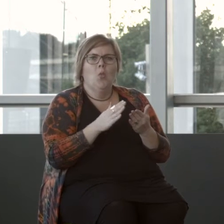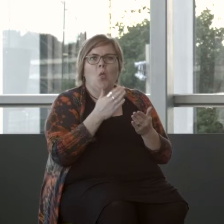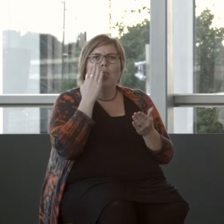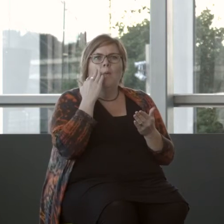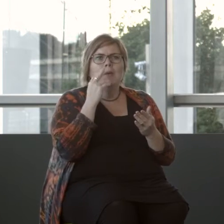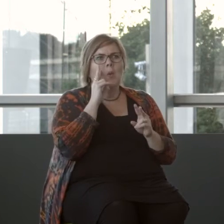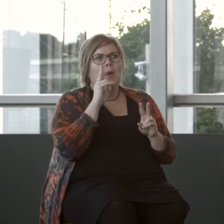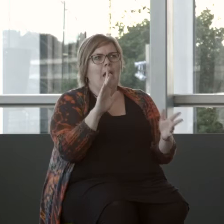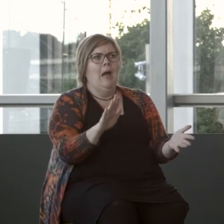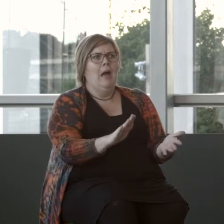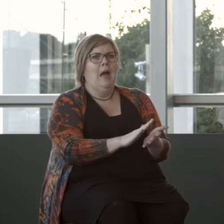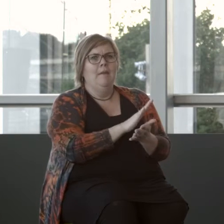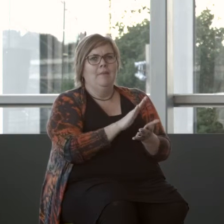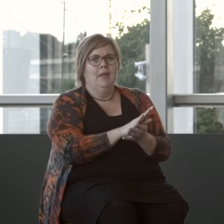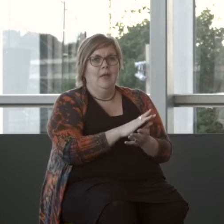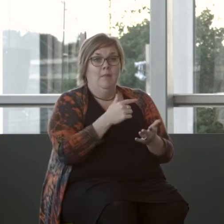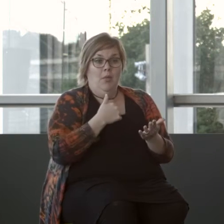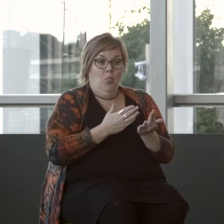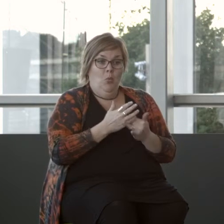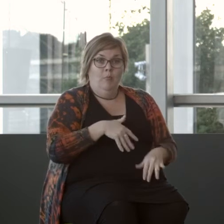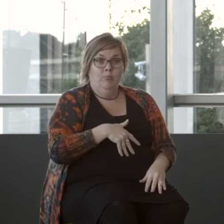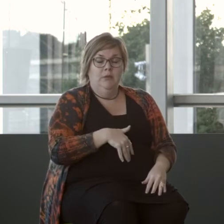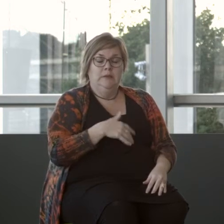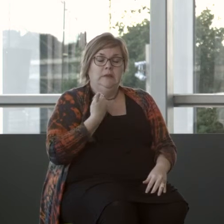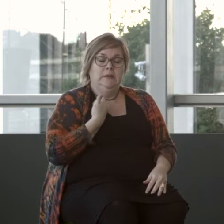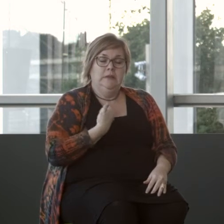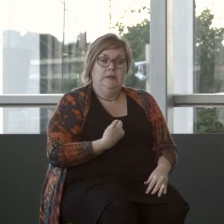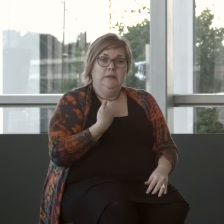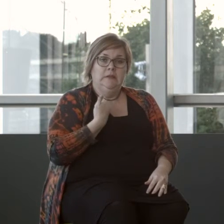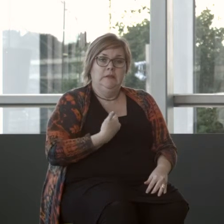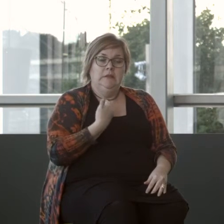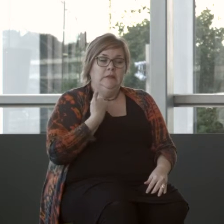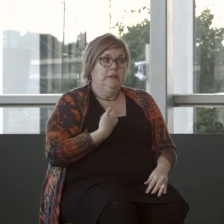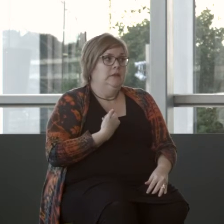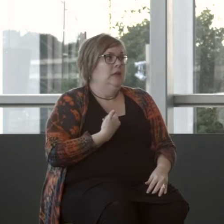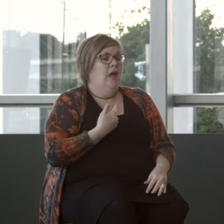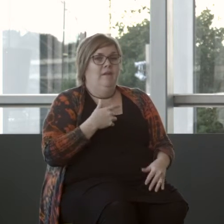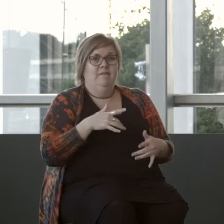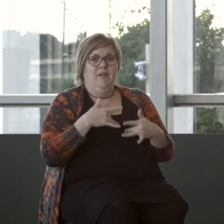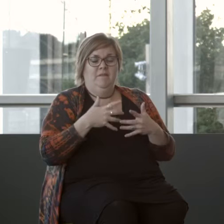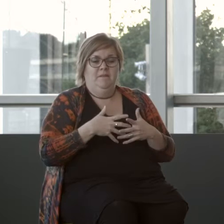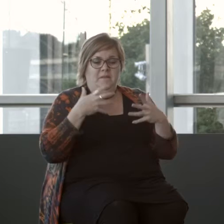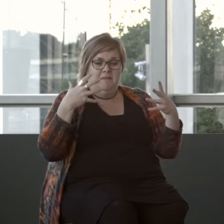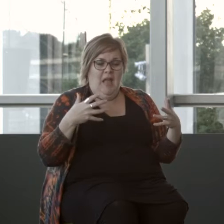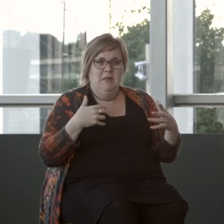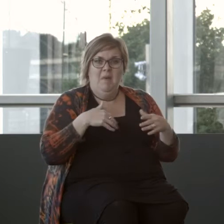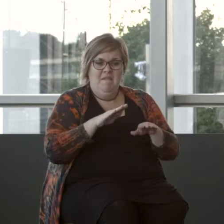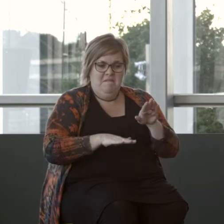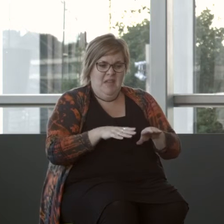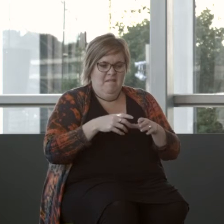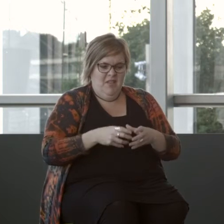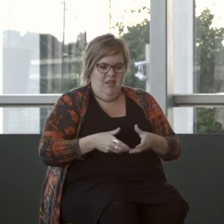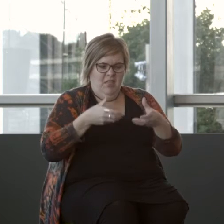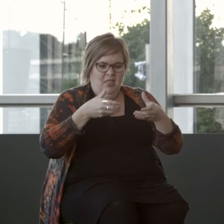happy. I was really sick, and I was really fat, and I had massive feet that felt like bricks, and, you